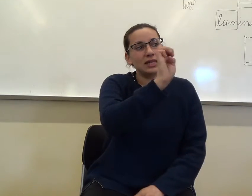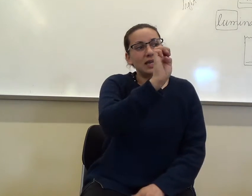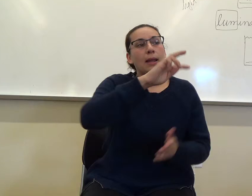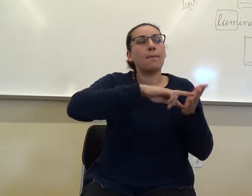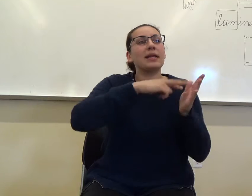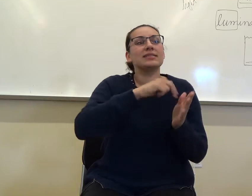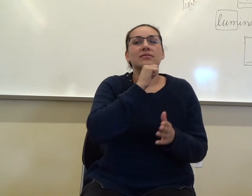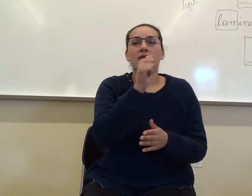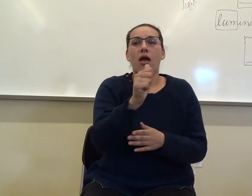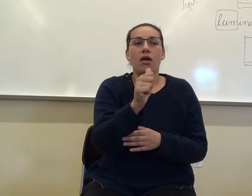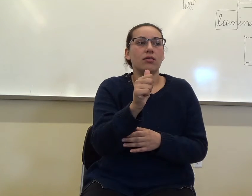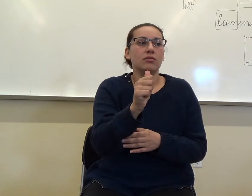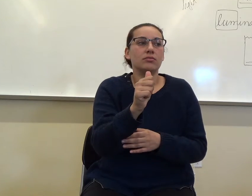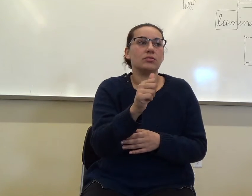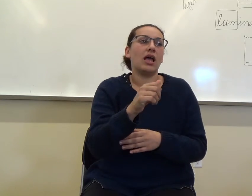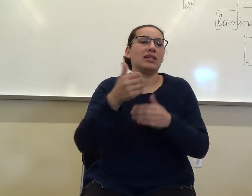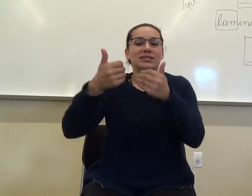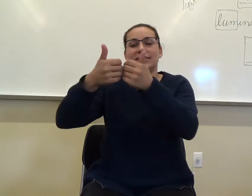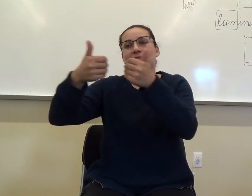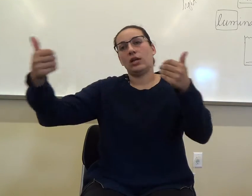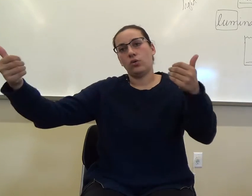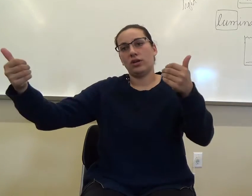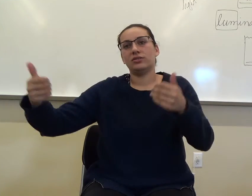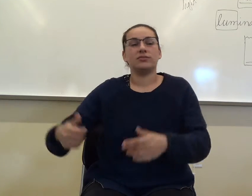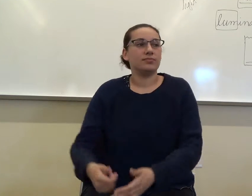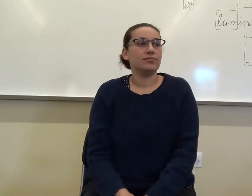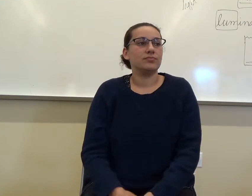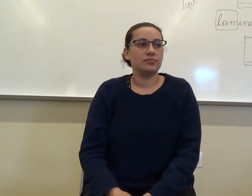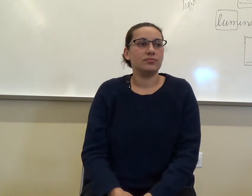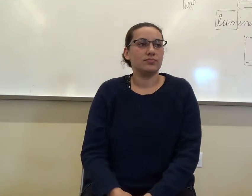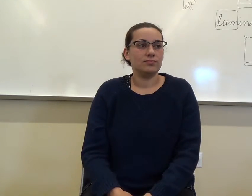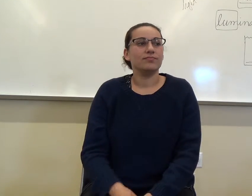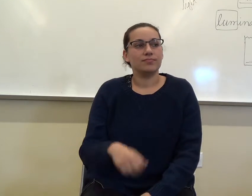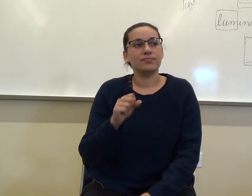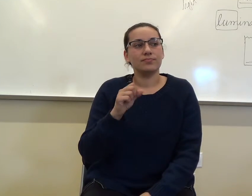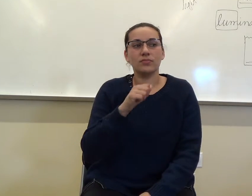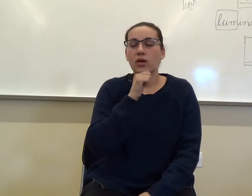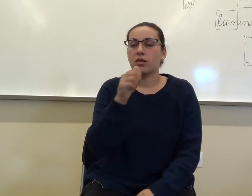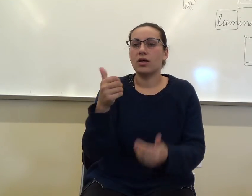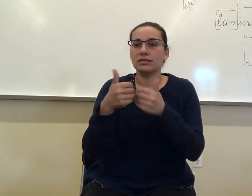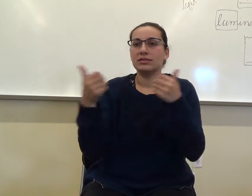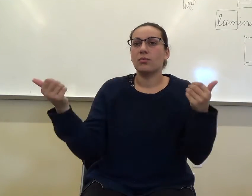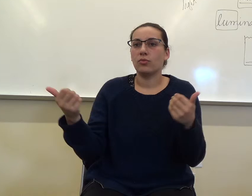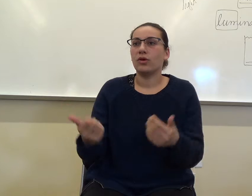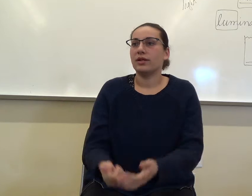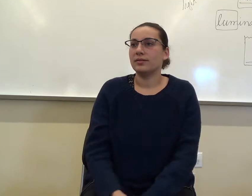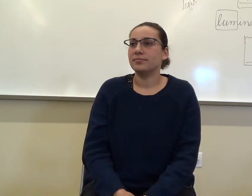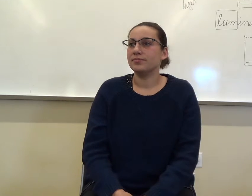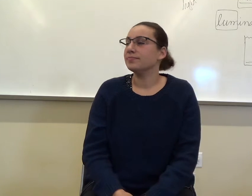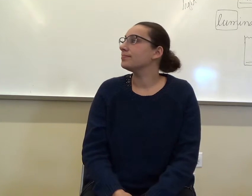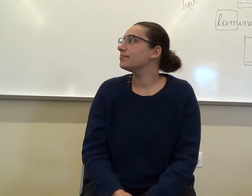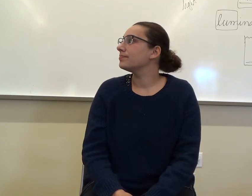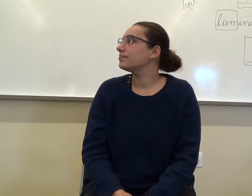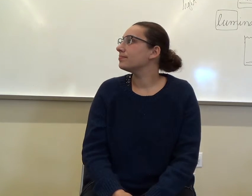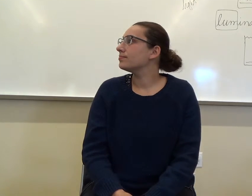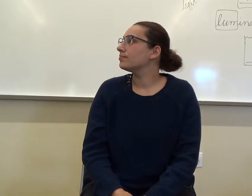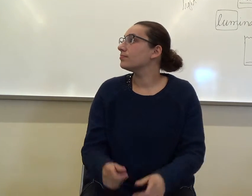taking away the idea that only whites played in Major League Baseball. In other words, he